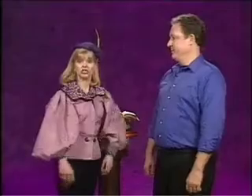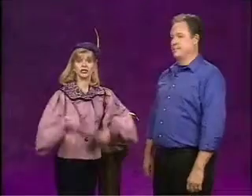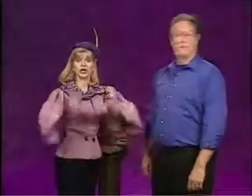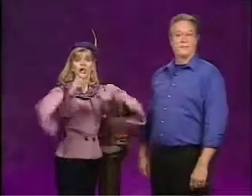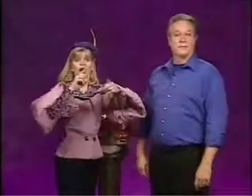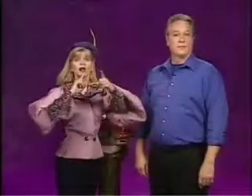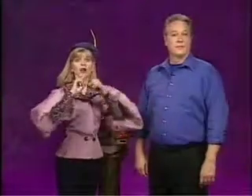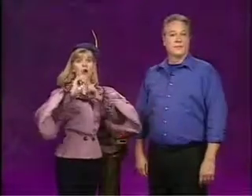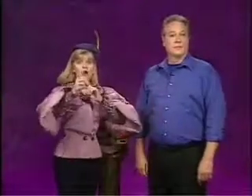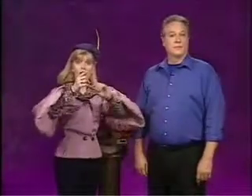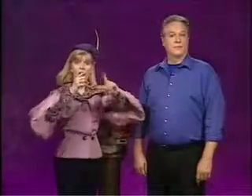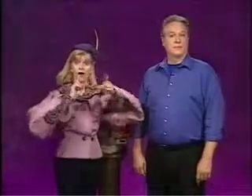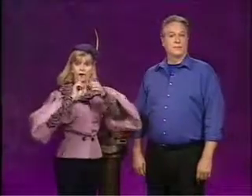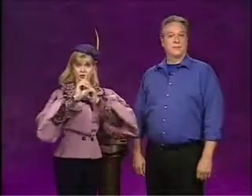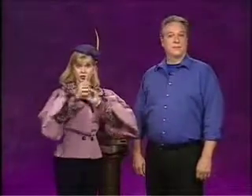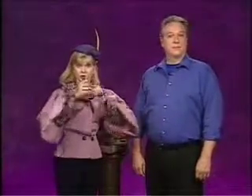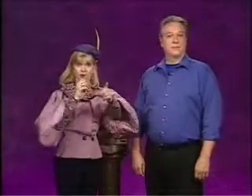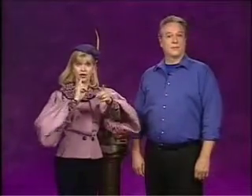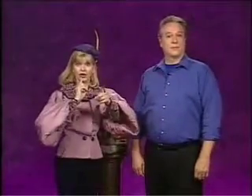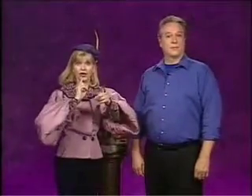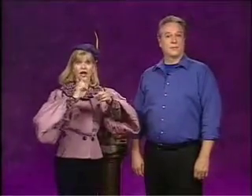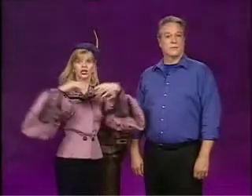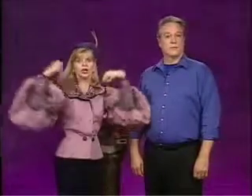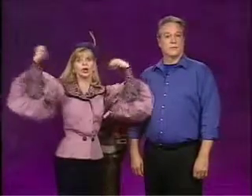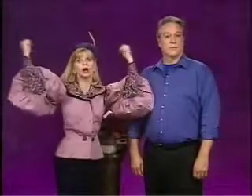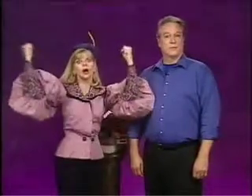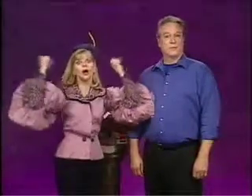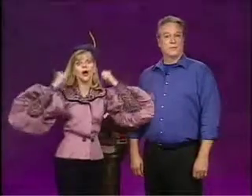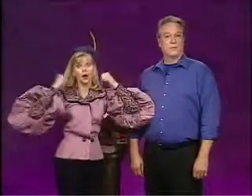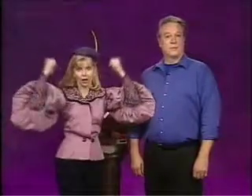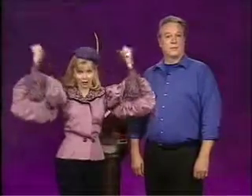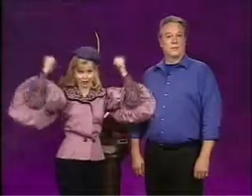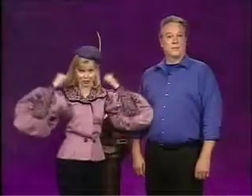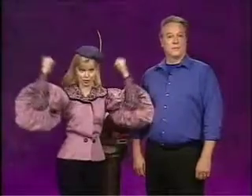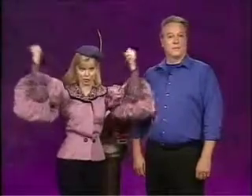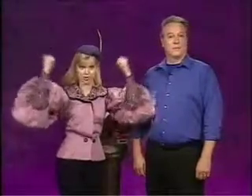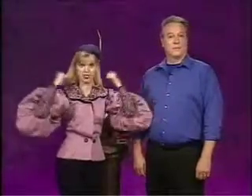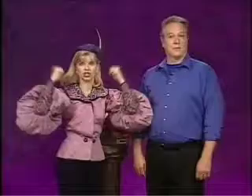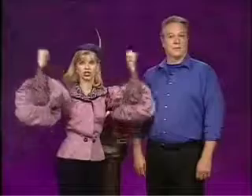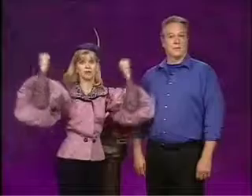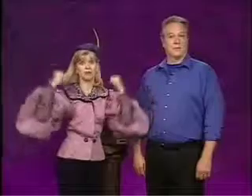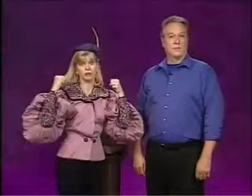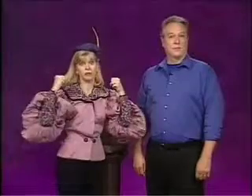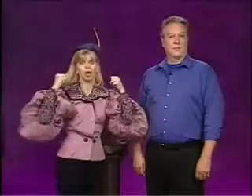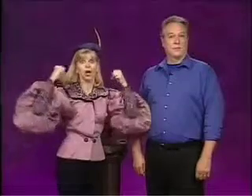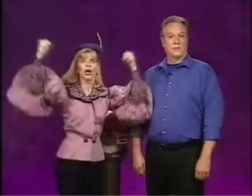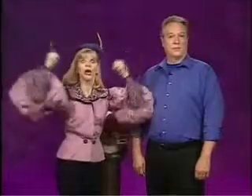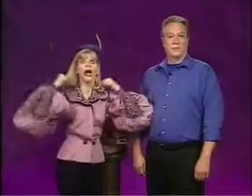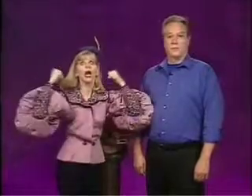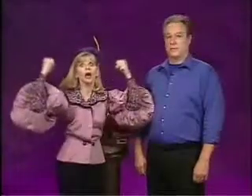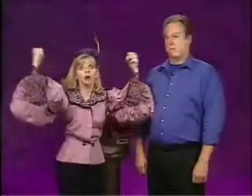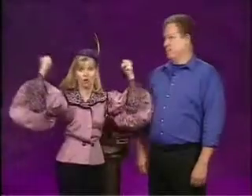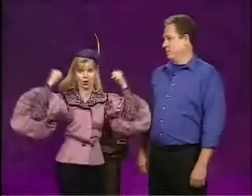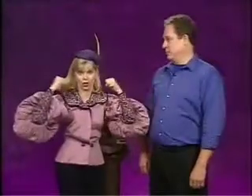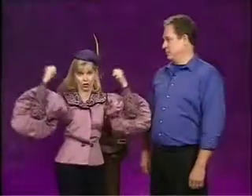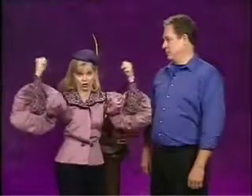as a long talk and a long exercise session of maybe an hour or